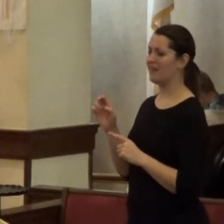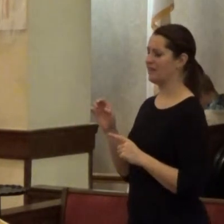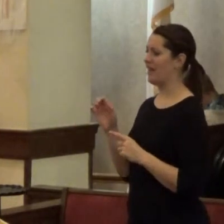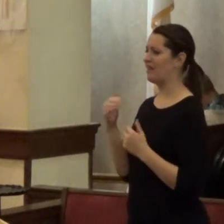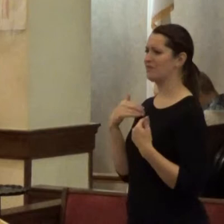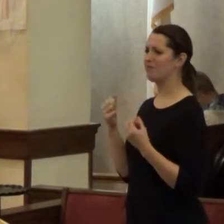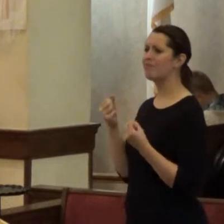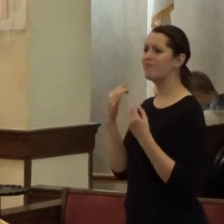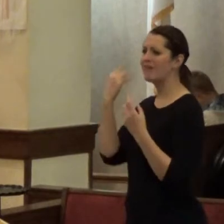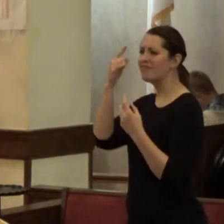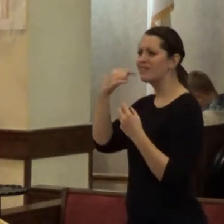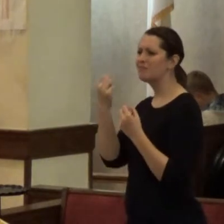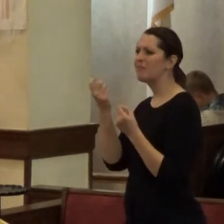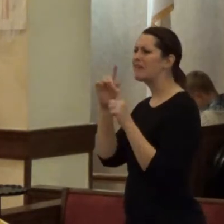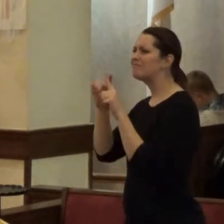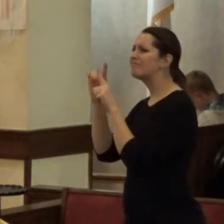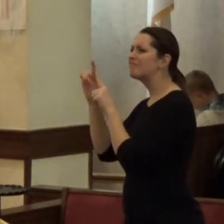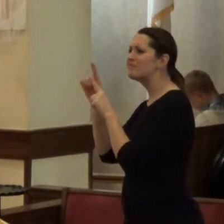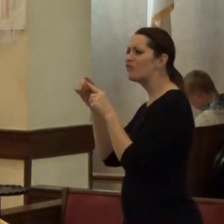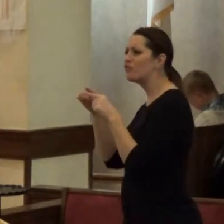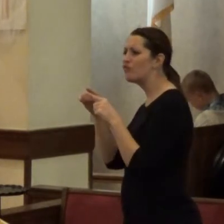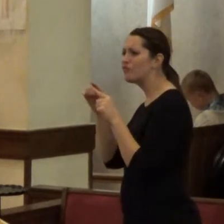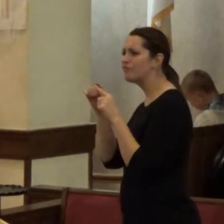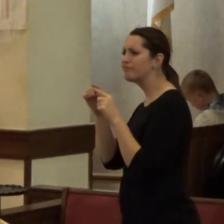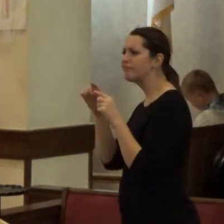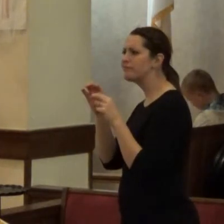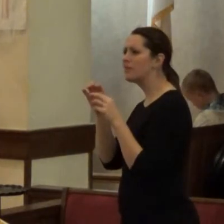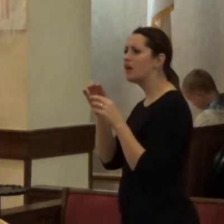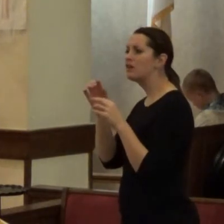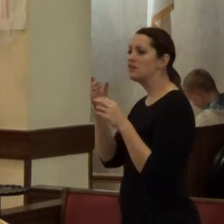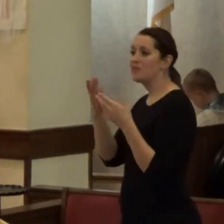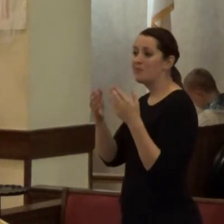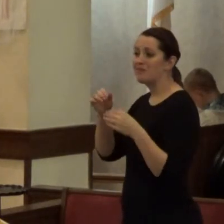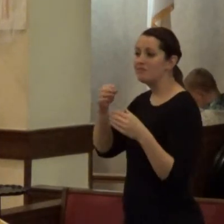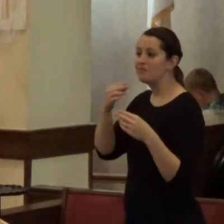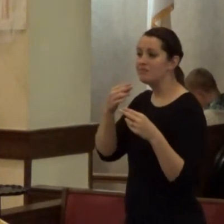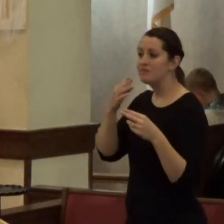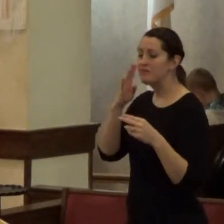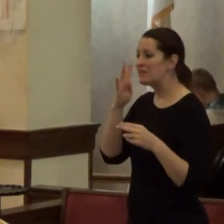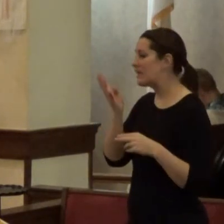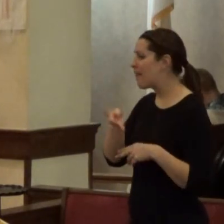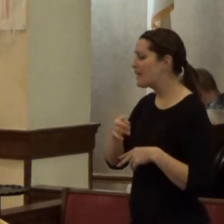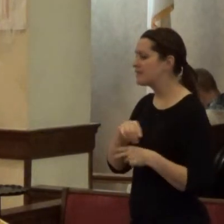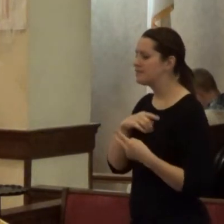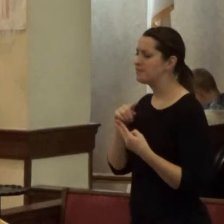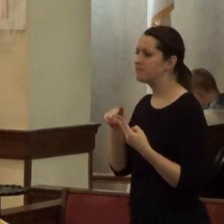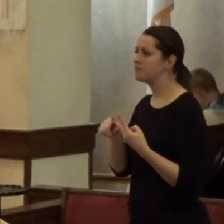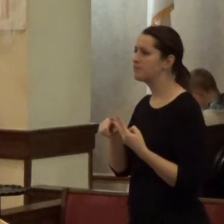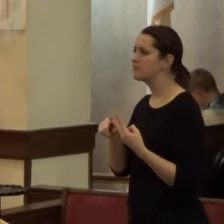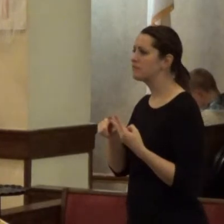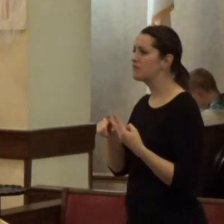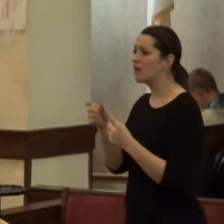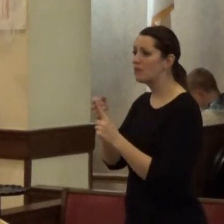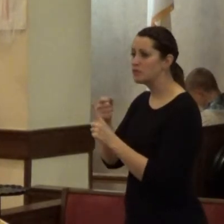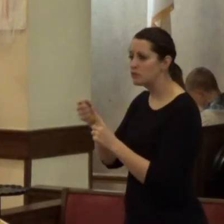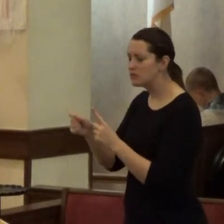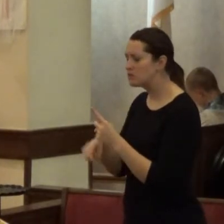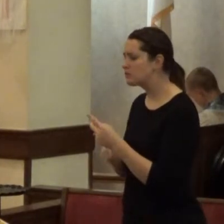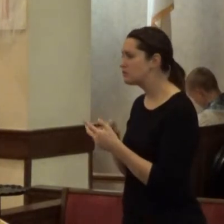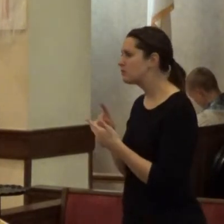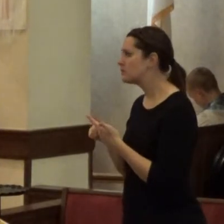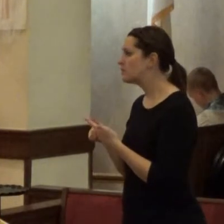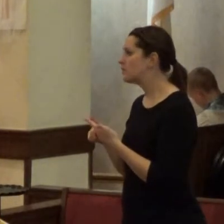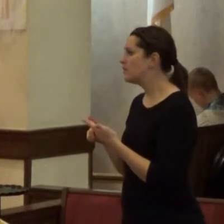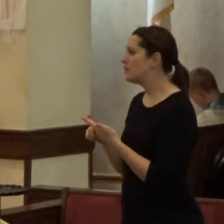many forms. There is the violence of neglect. There is the violence of abuse,